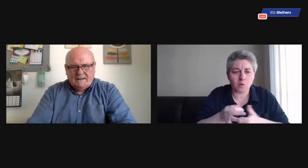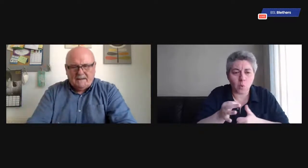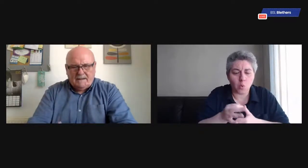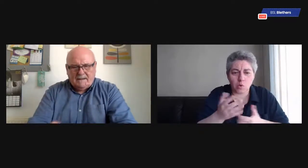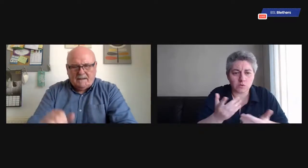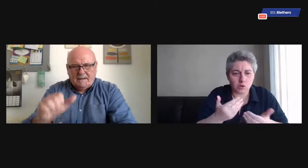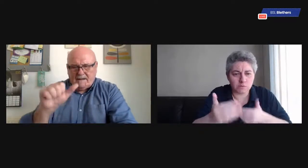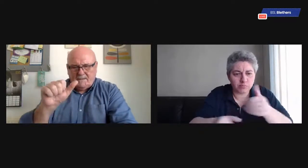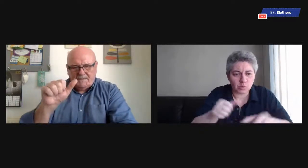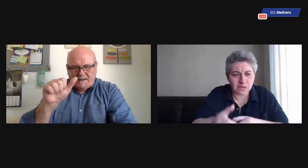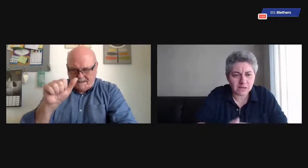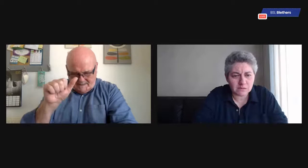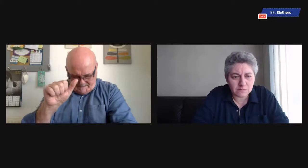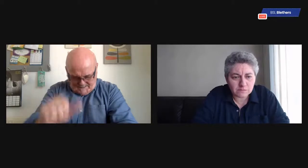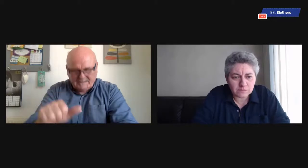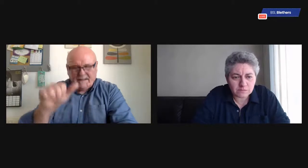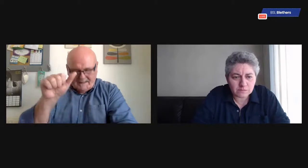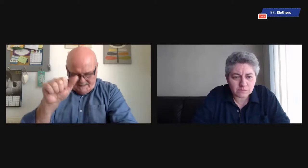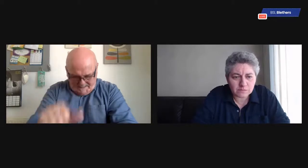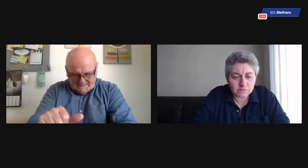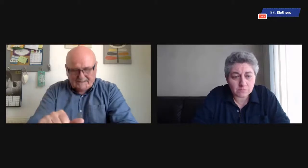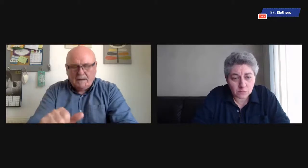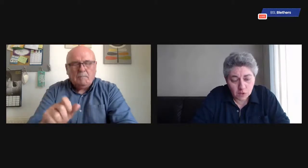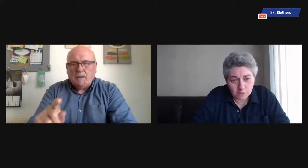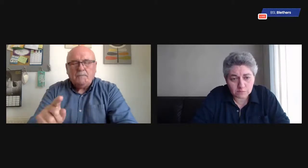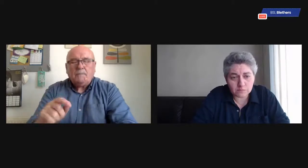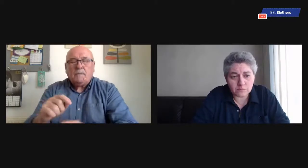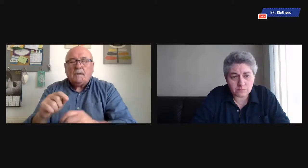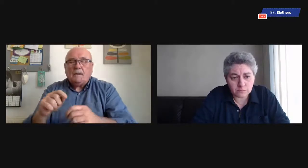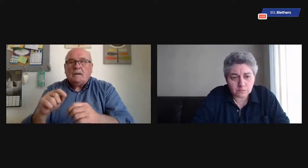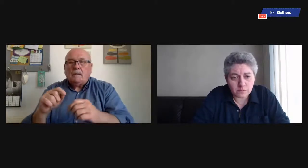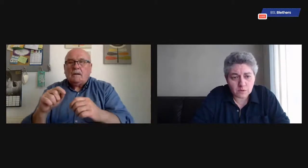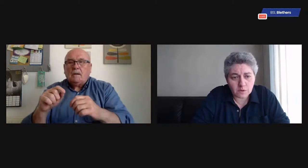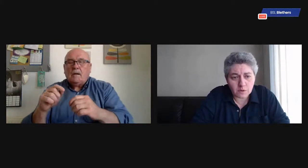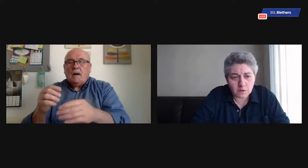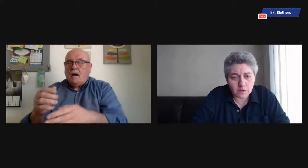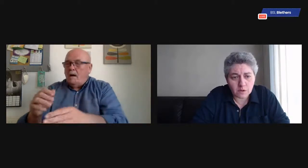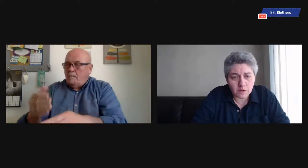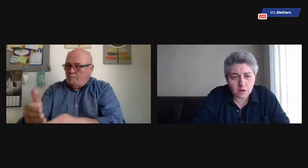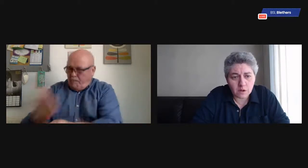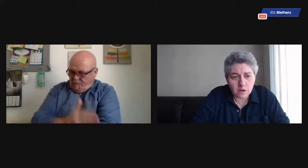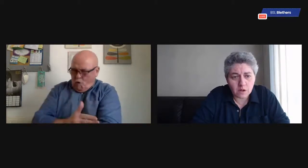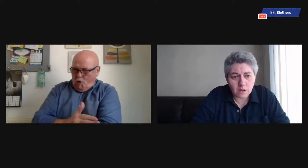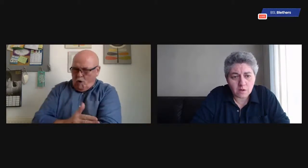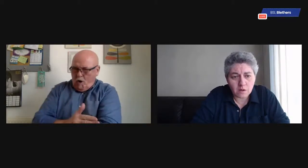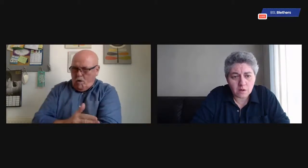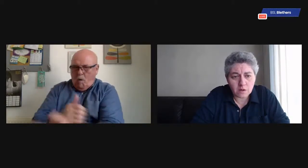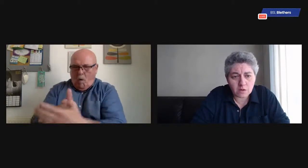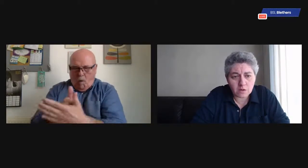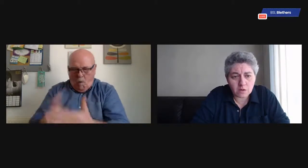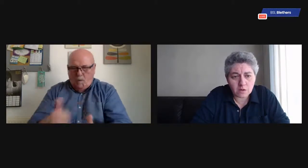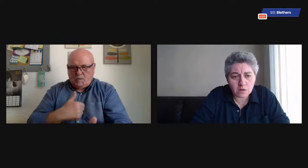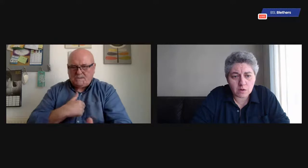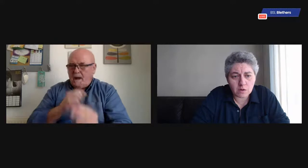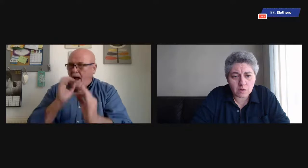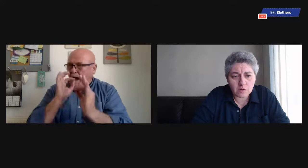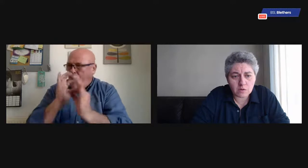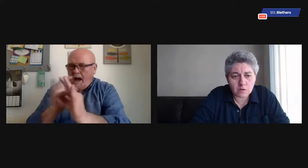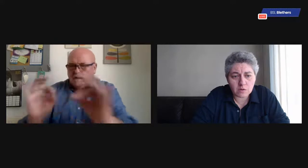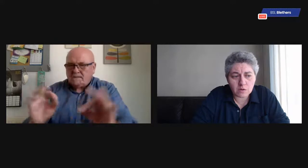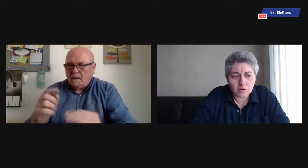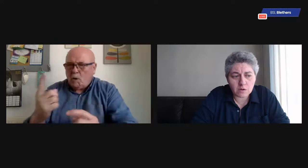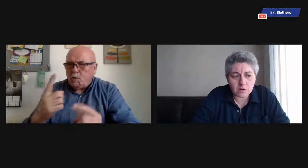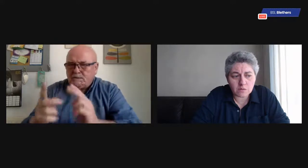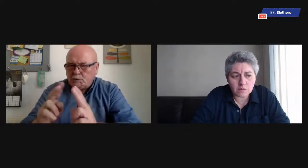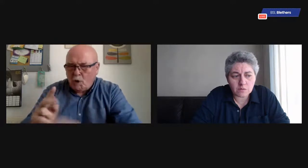net, would you have the power to stop that? Yes, but